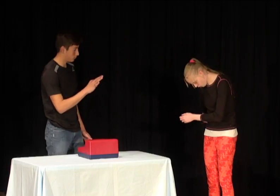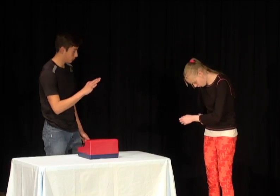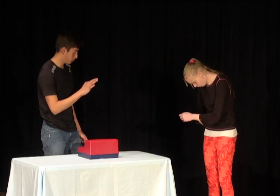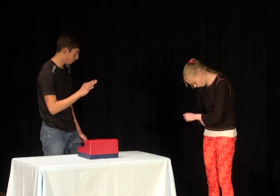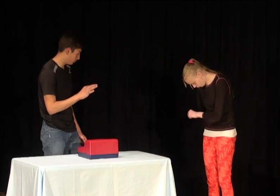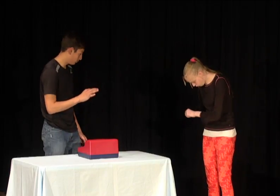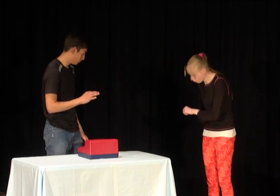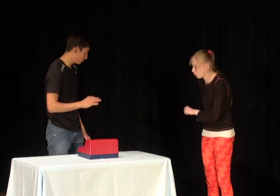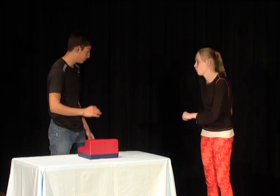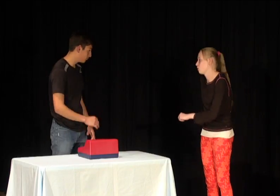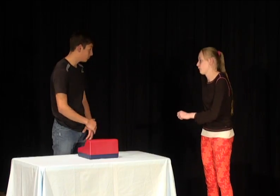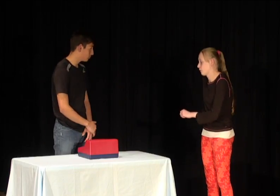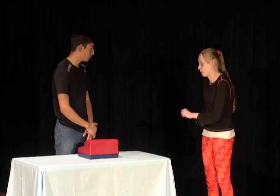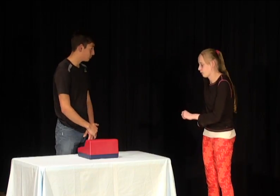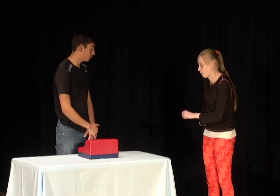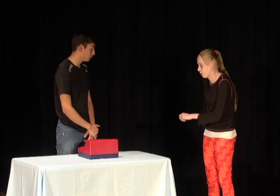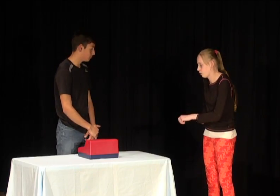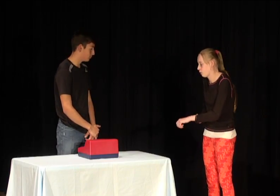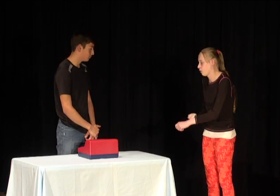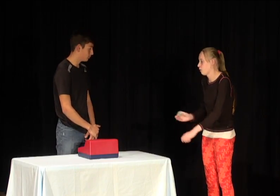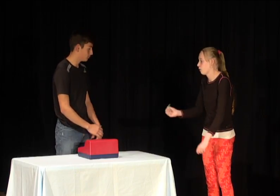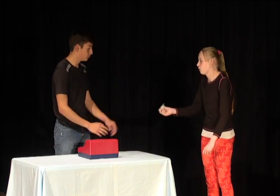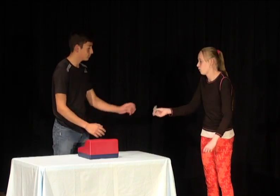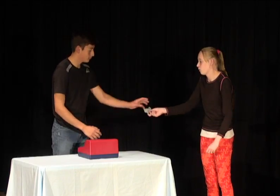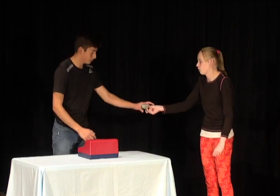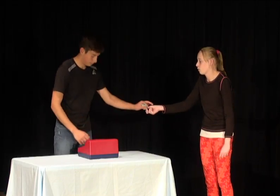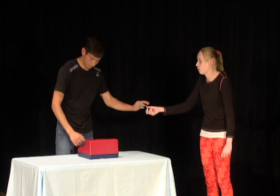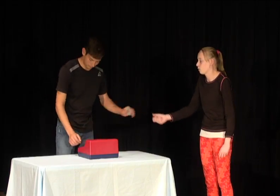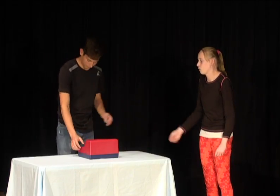Okay, that'll cost you $18.49.